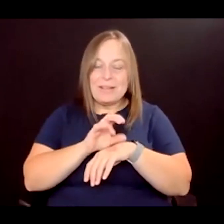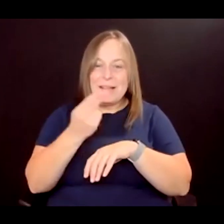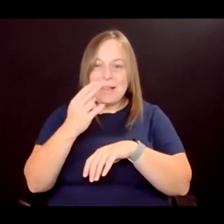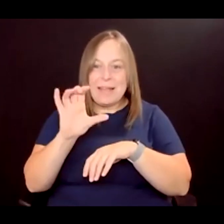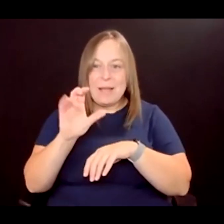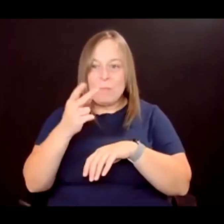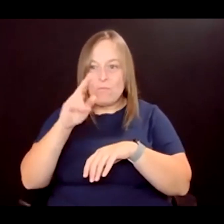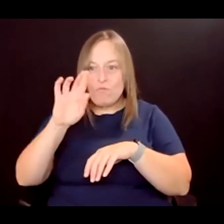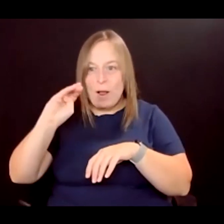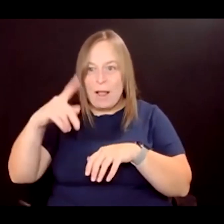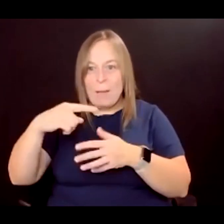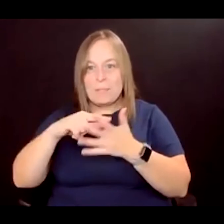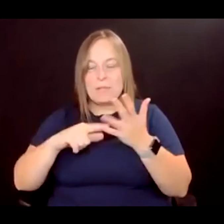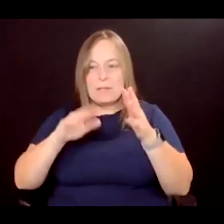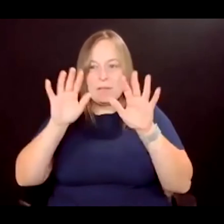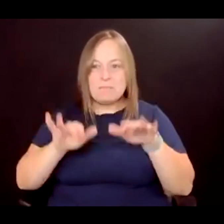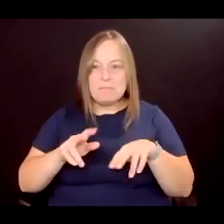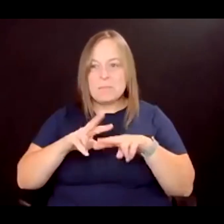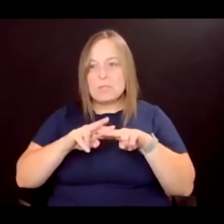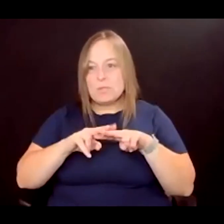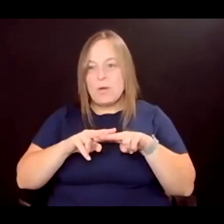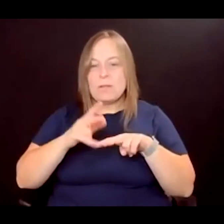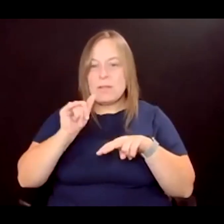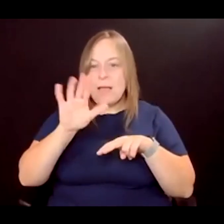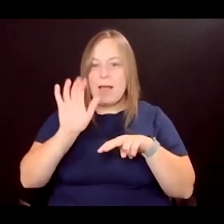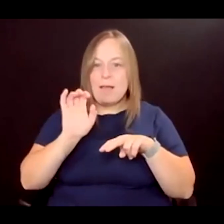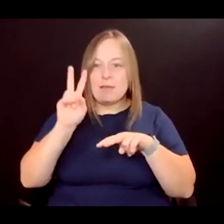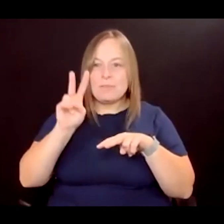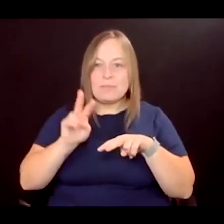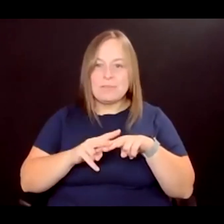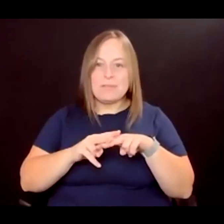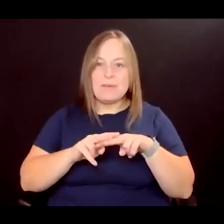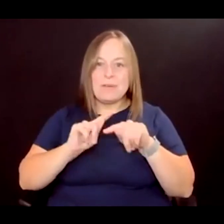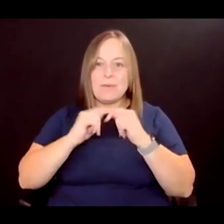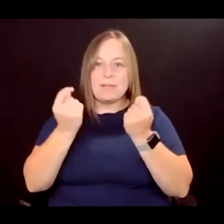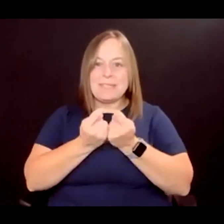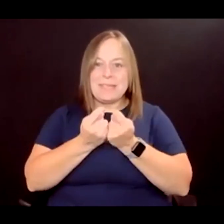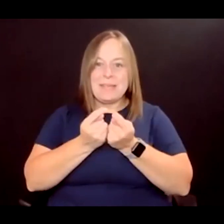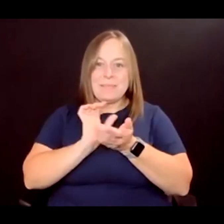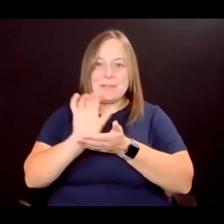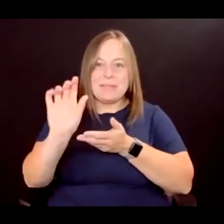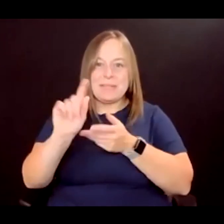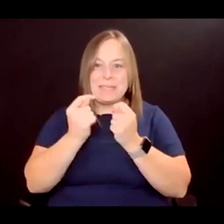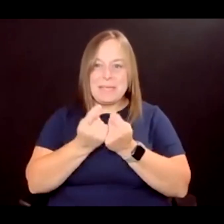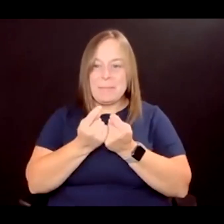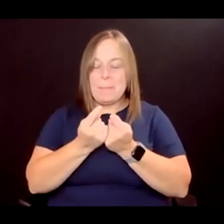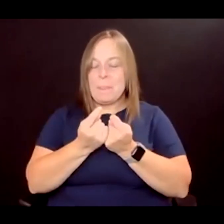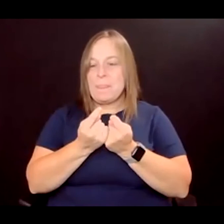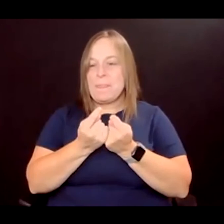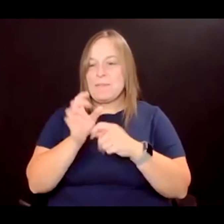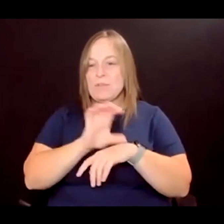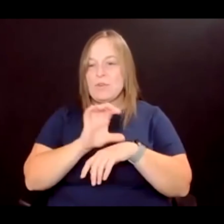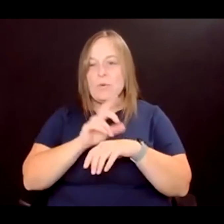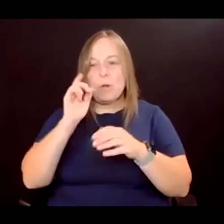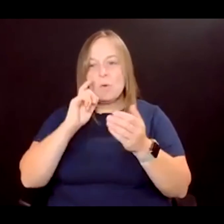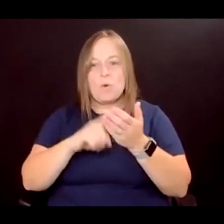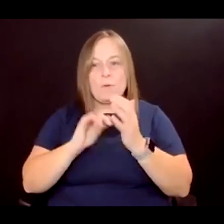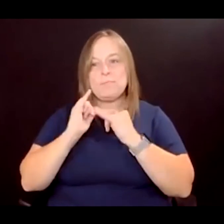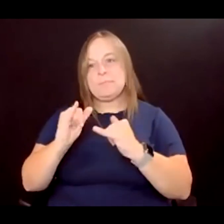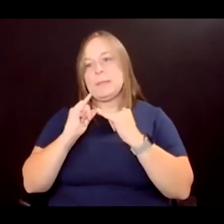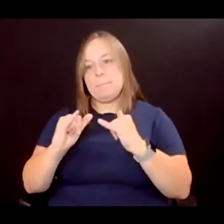that as a mother of 5 children, we use parks all the time. And as a resident with disabled